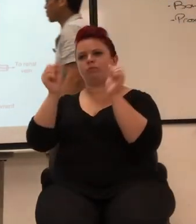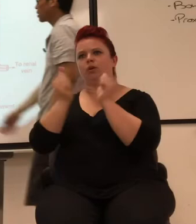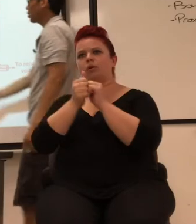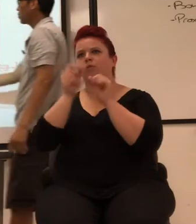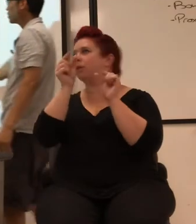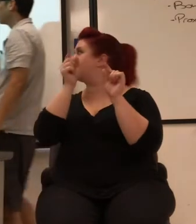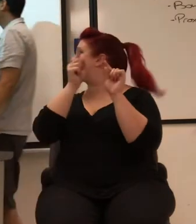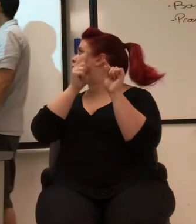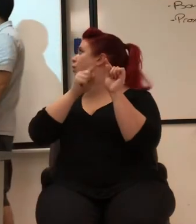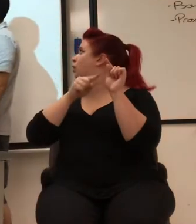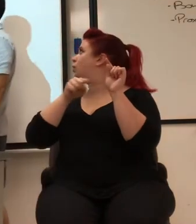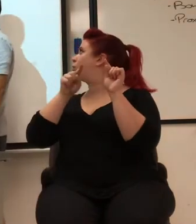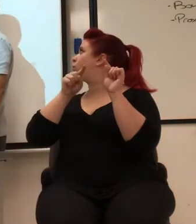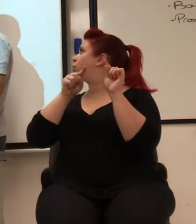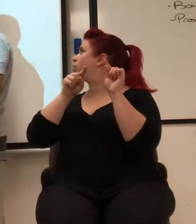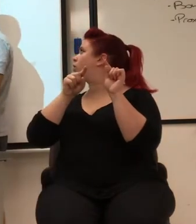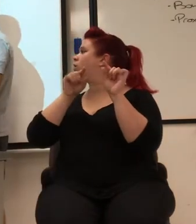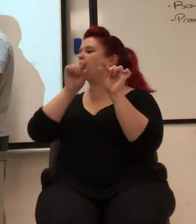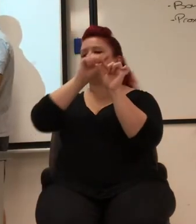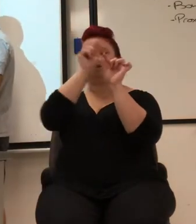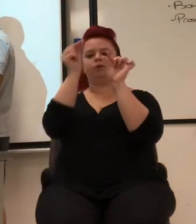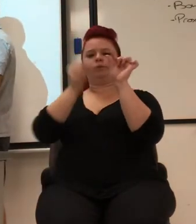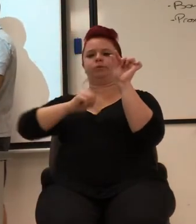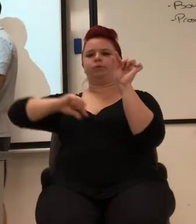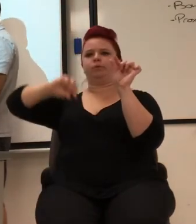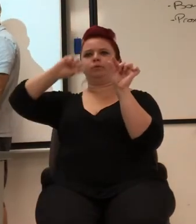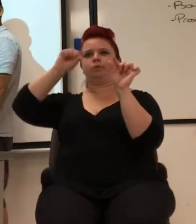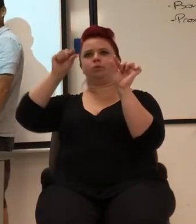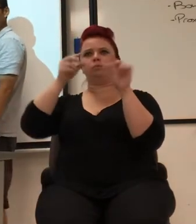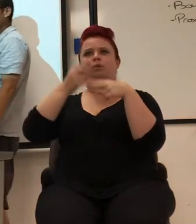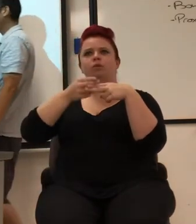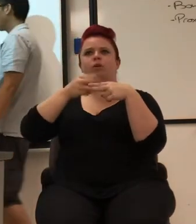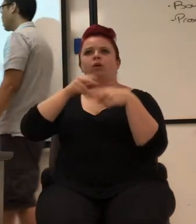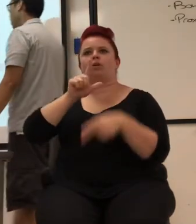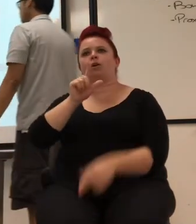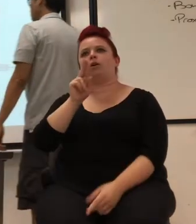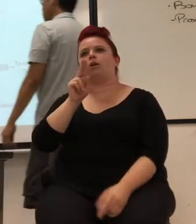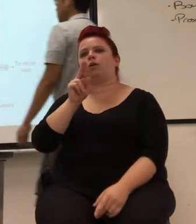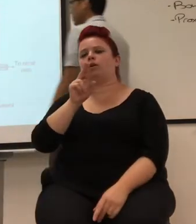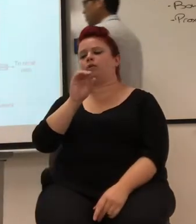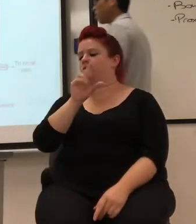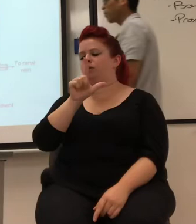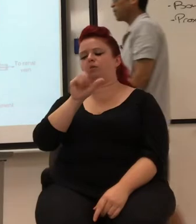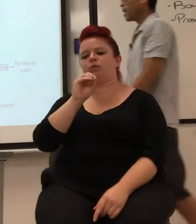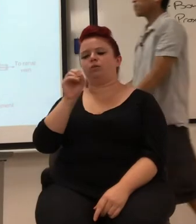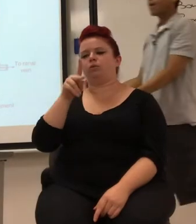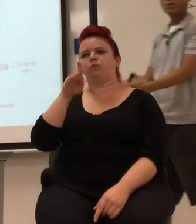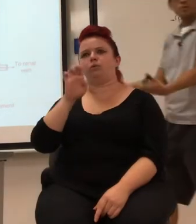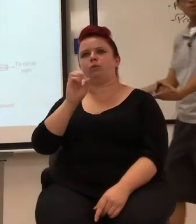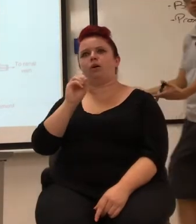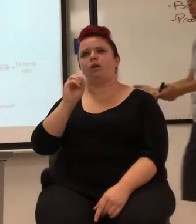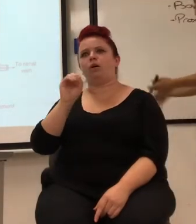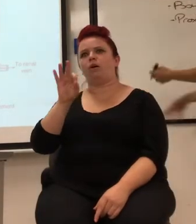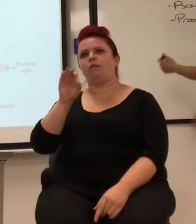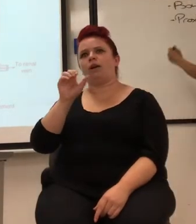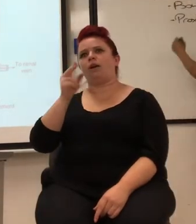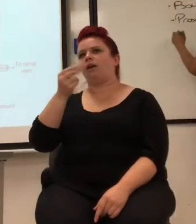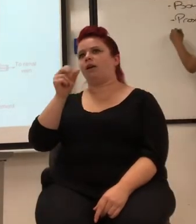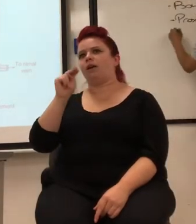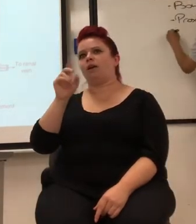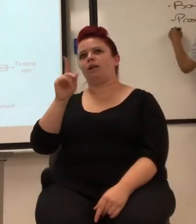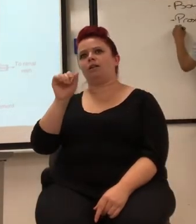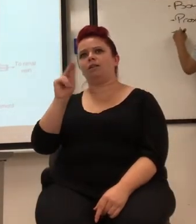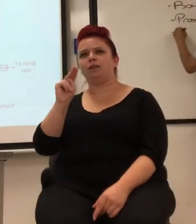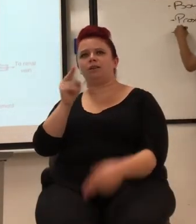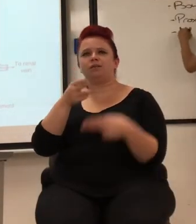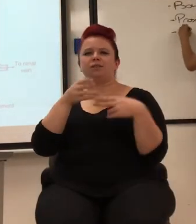this hairpin loop. It's a U-turn. It's called the loop of Henle. Or sometimes they call it the nephron loop.